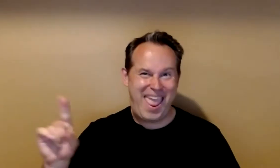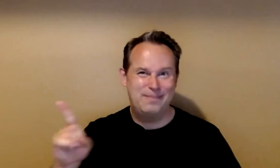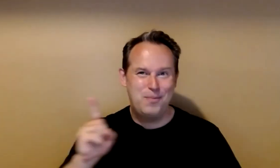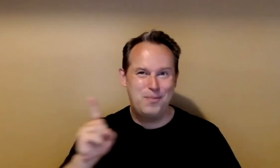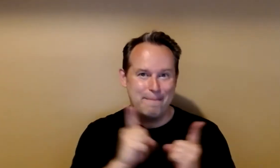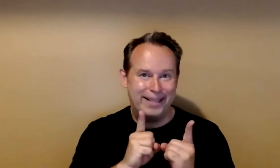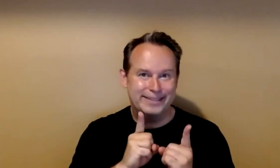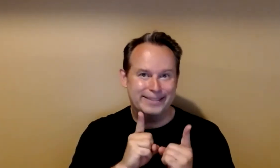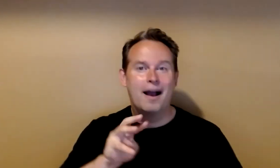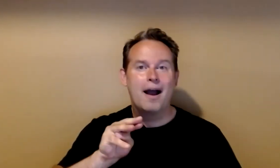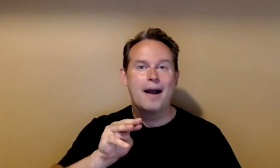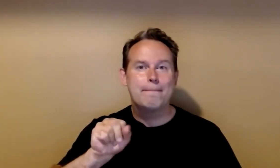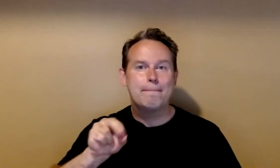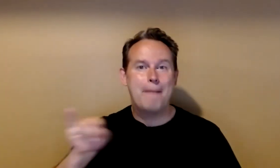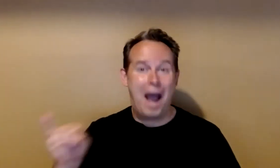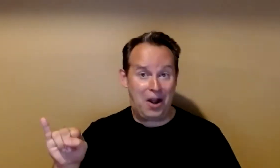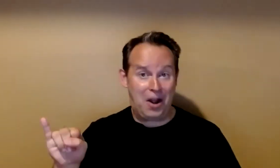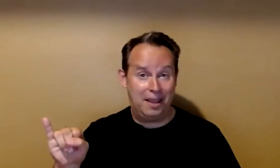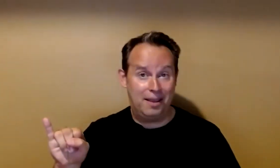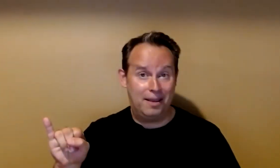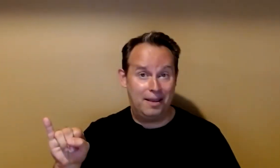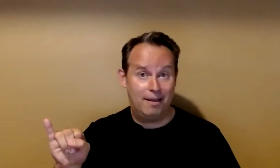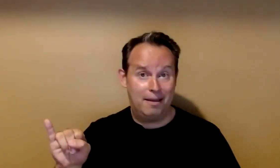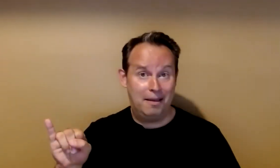And that's where I met Mari.